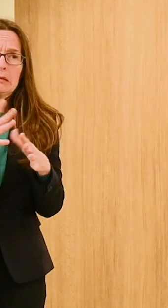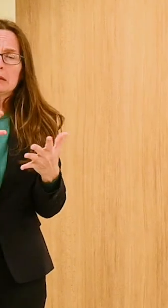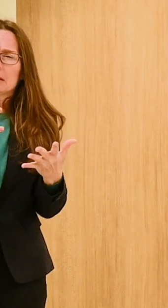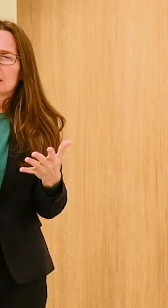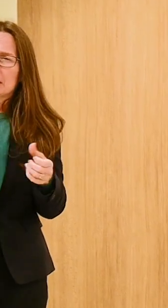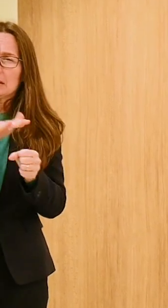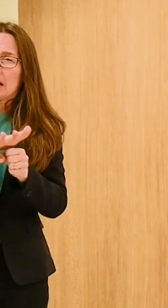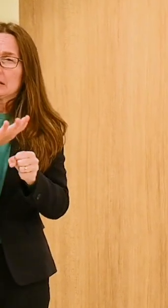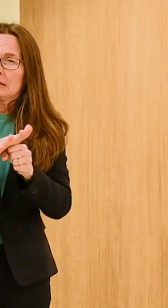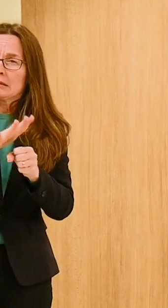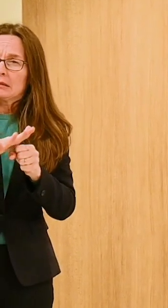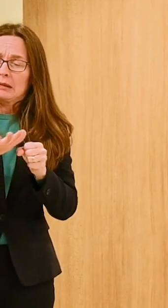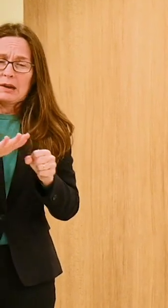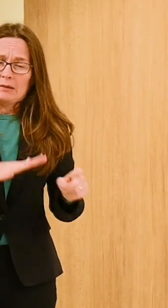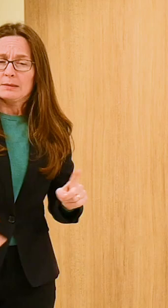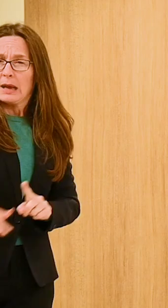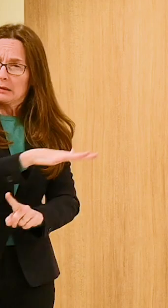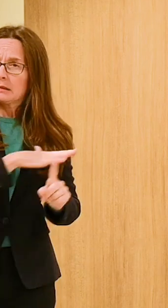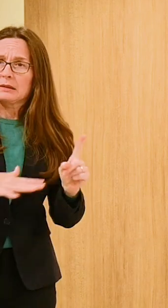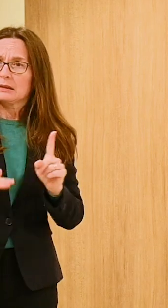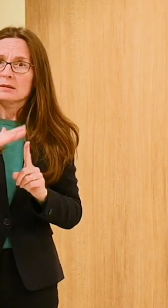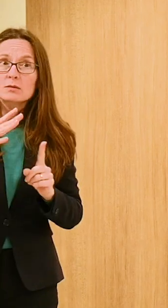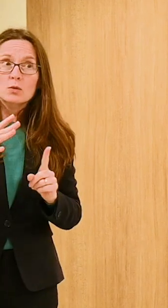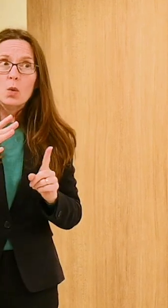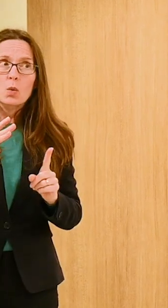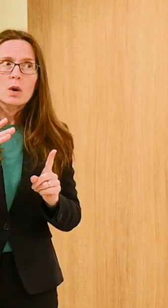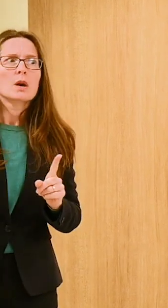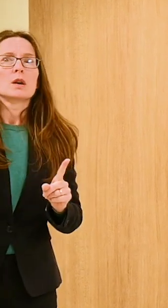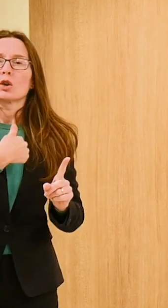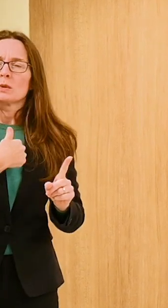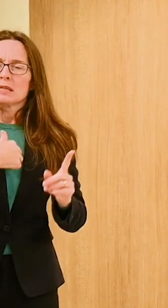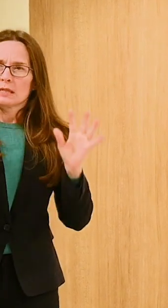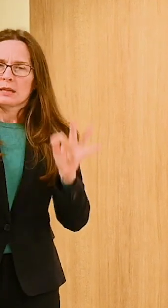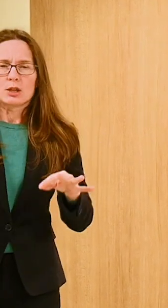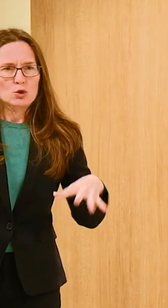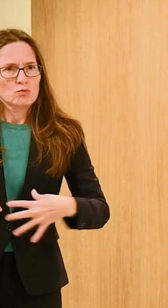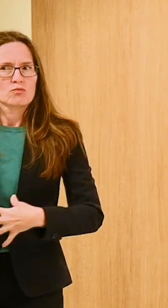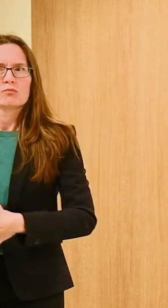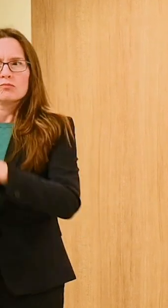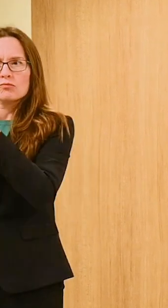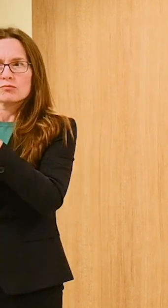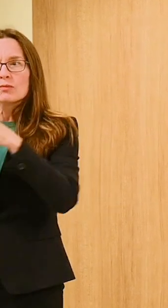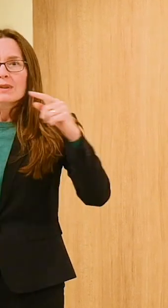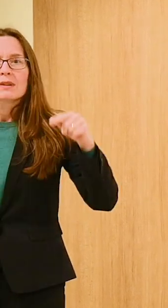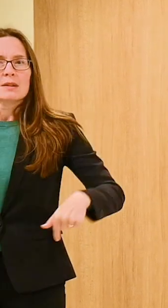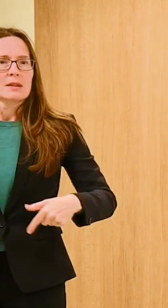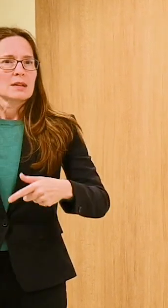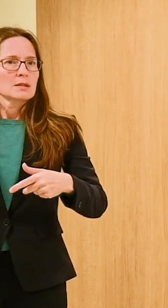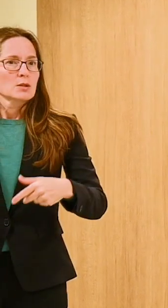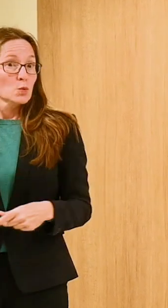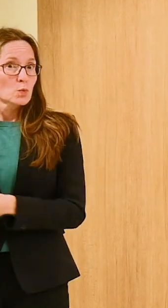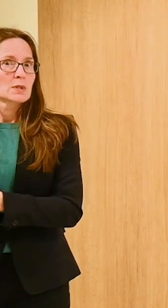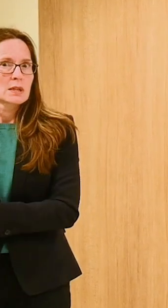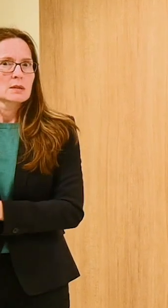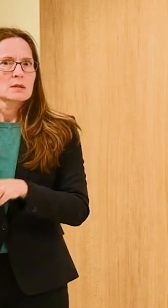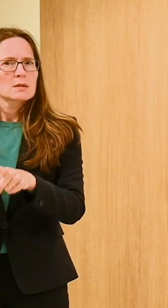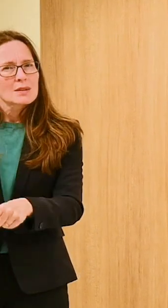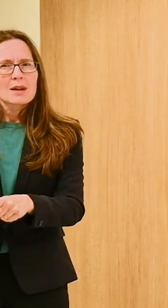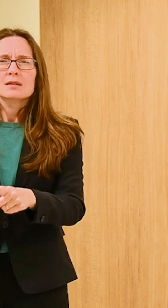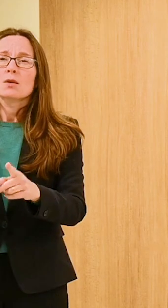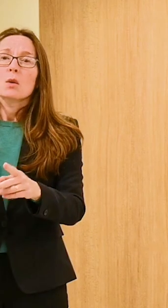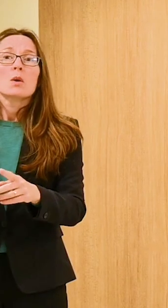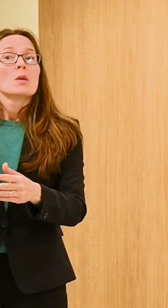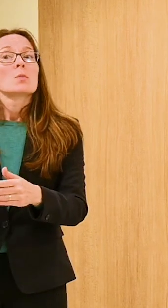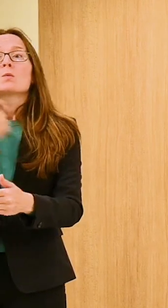to address this issue with this behavioral health unit that you're standing in today. So we have created spaces that are ideal for healing for our patients